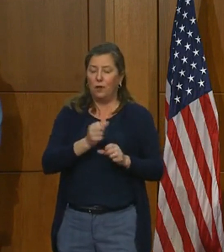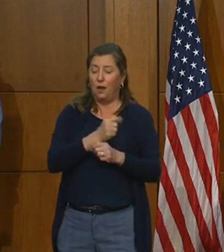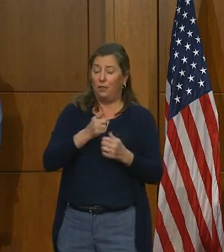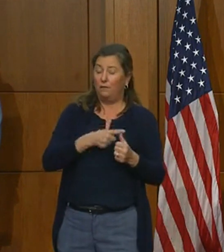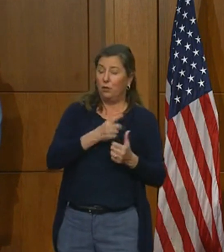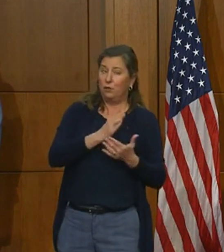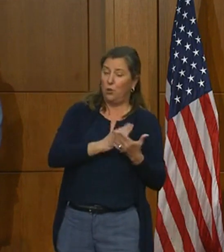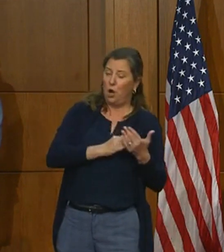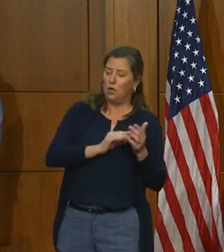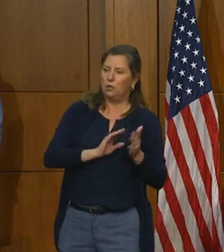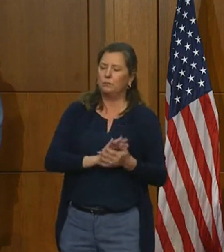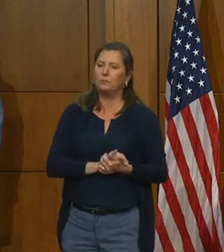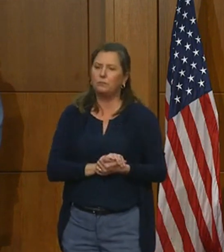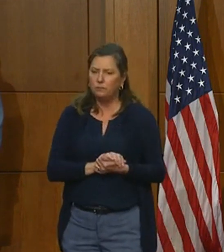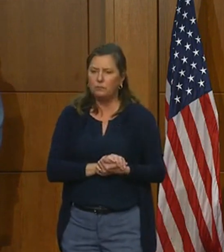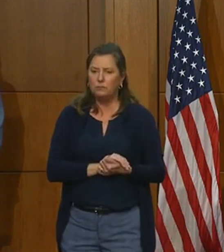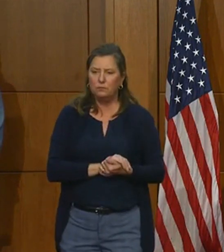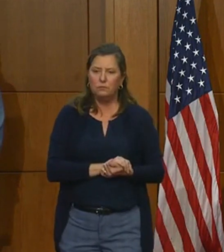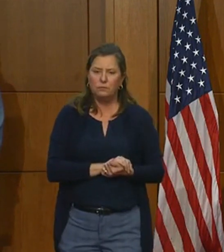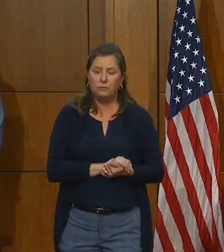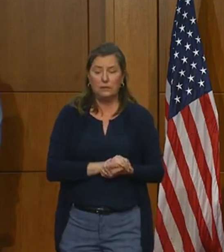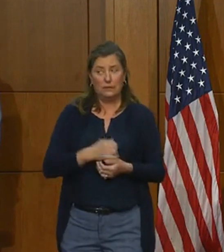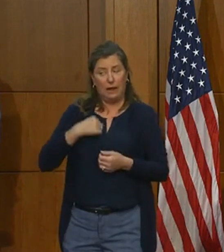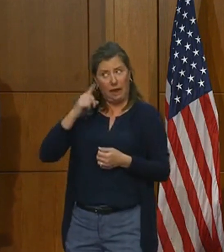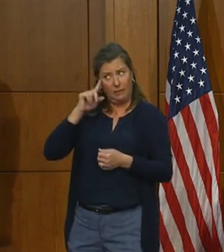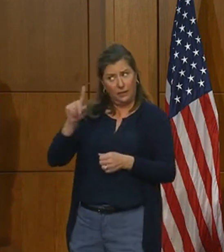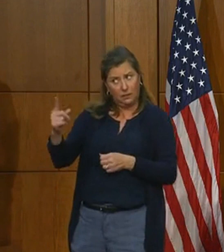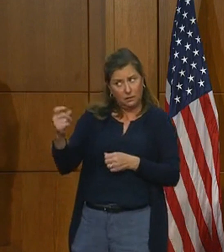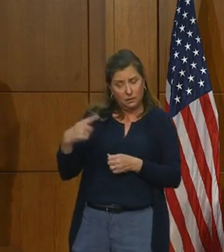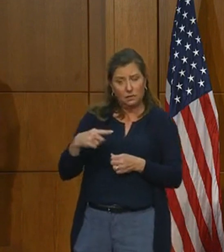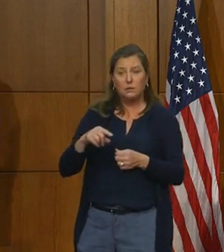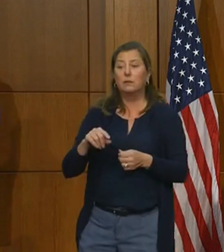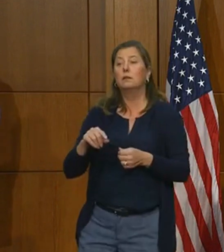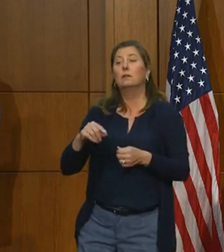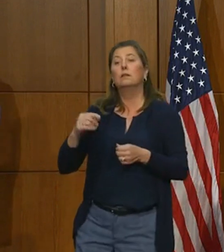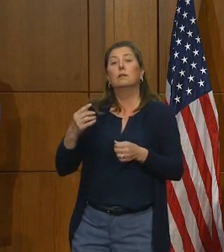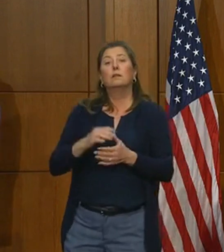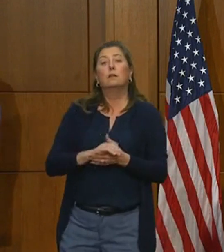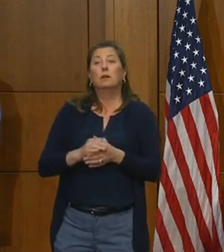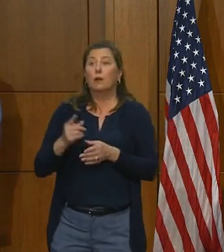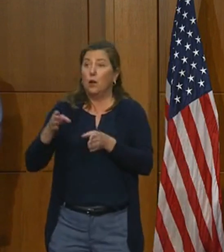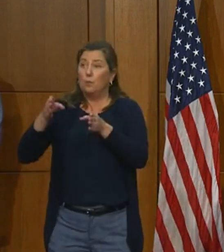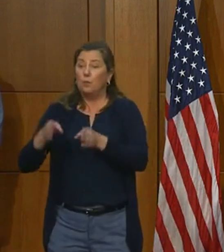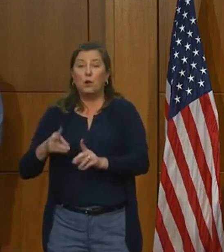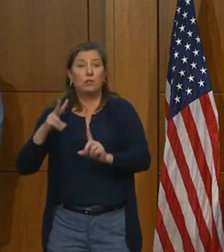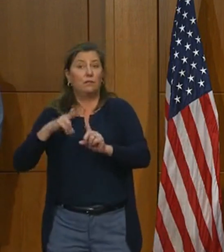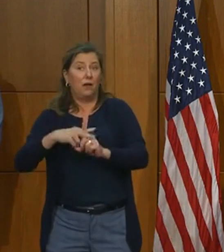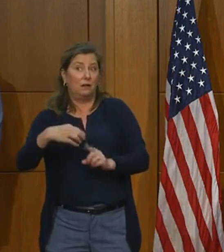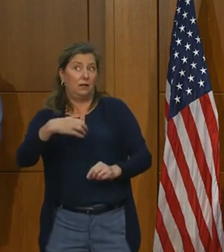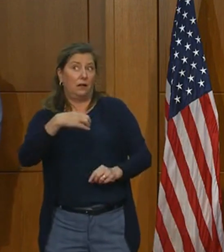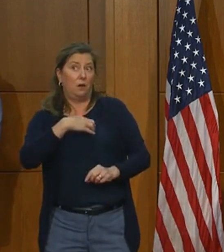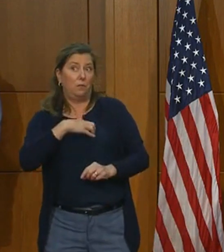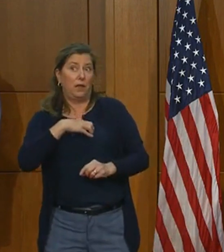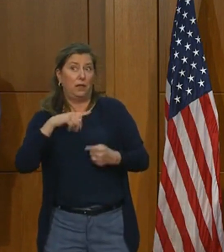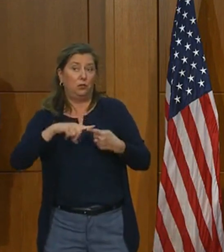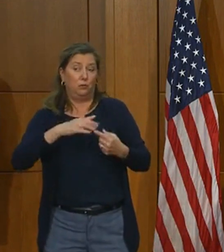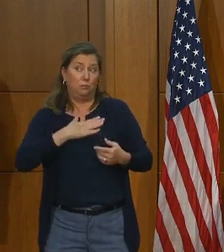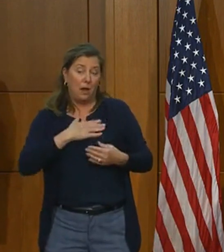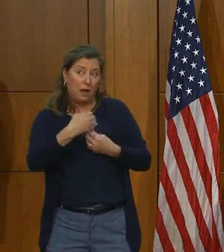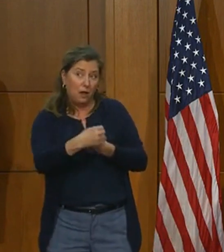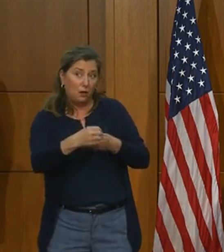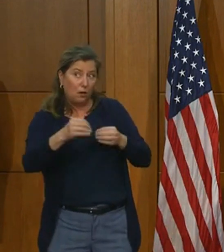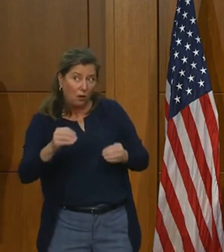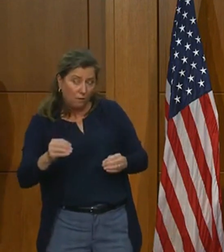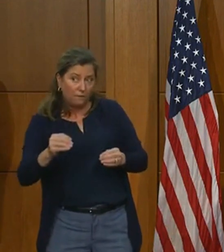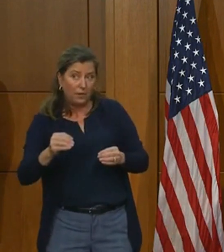part. But I think your question was whether someone filed a complaint to my office and